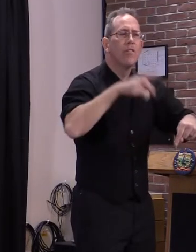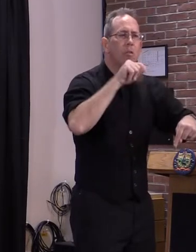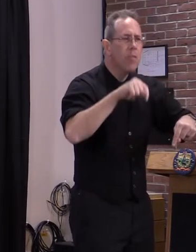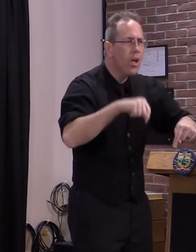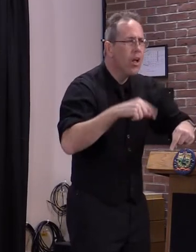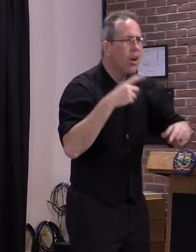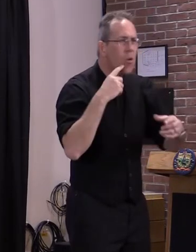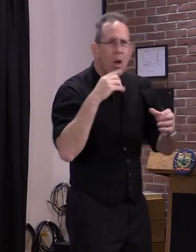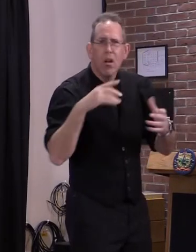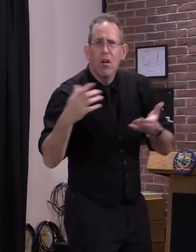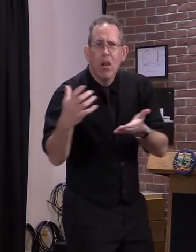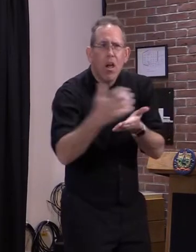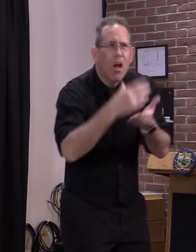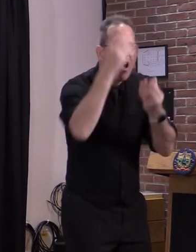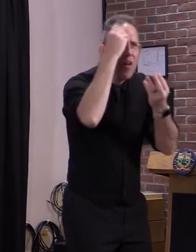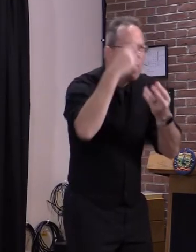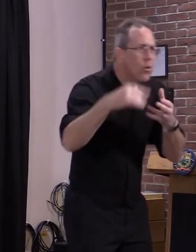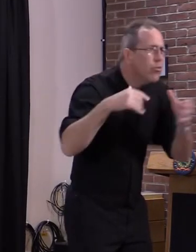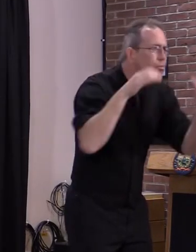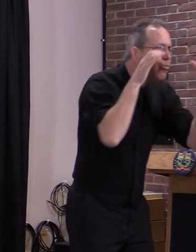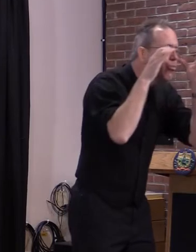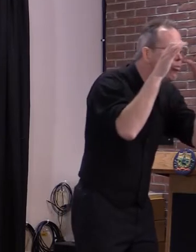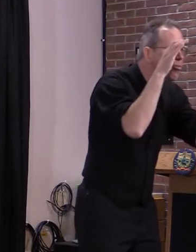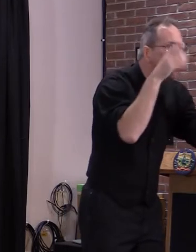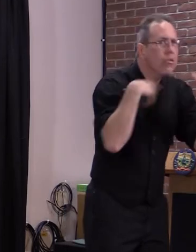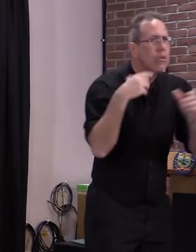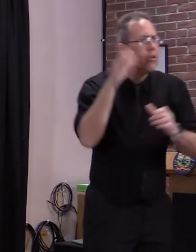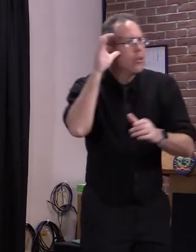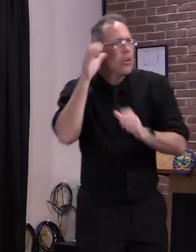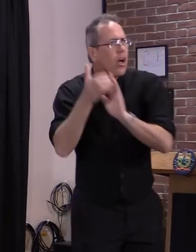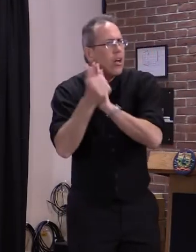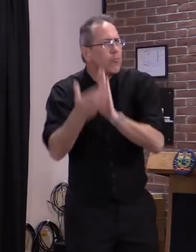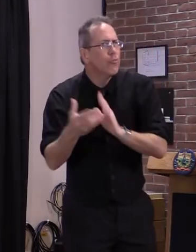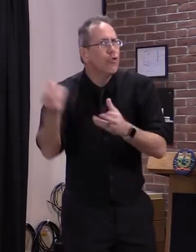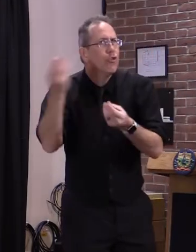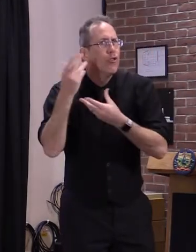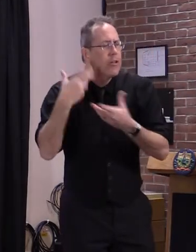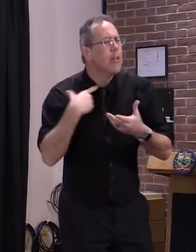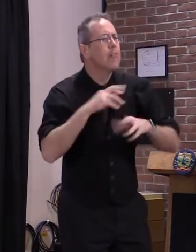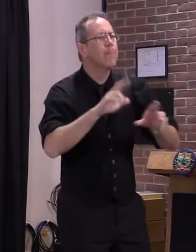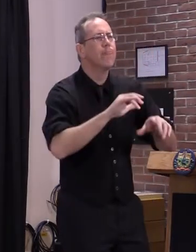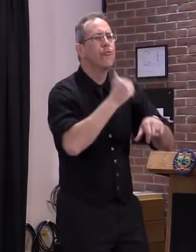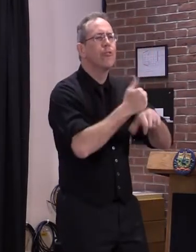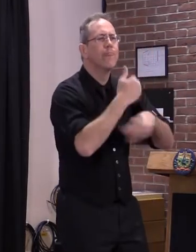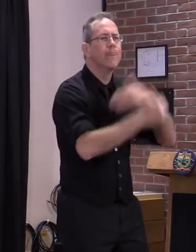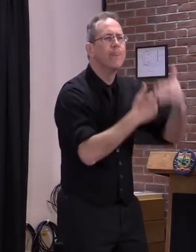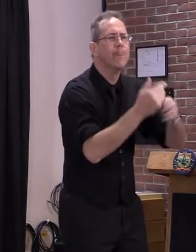the health experts to give you that information. Dr. Levine.